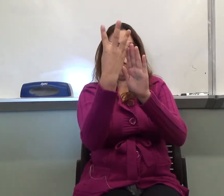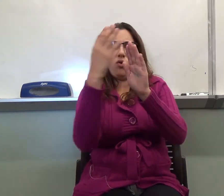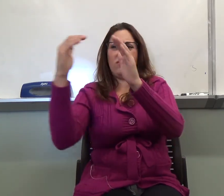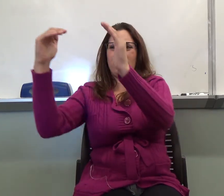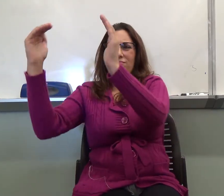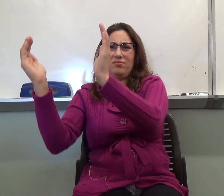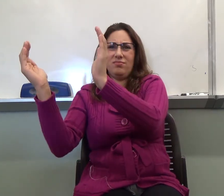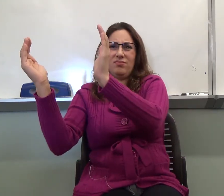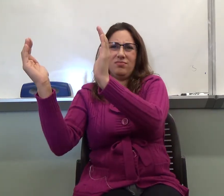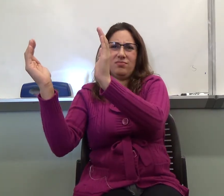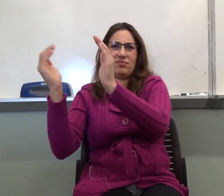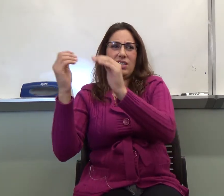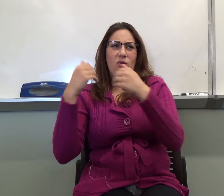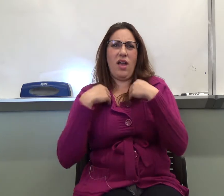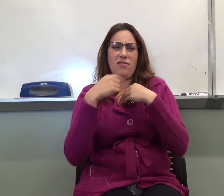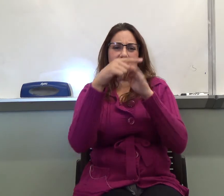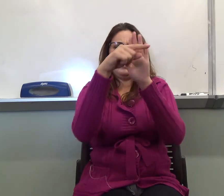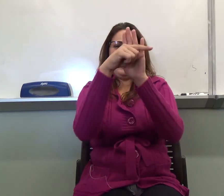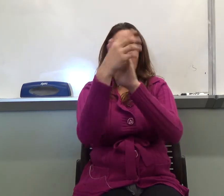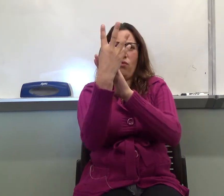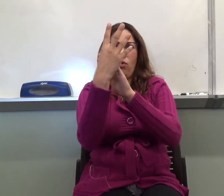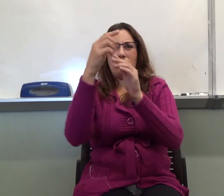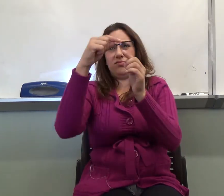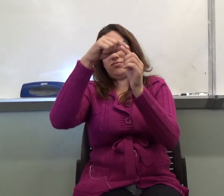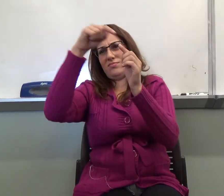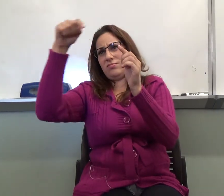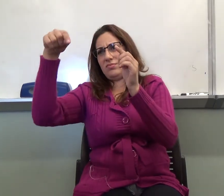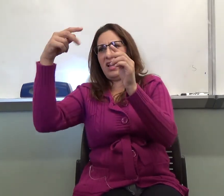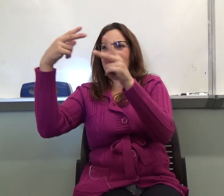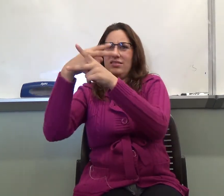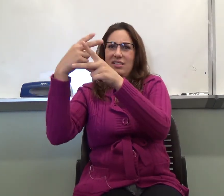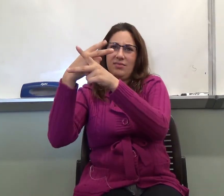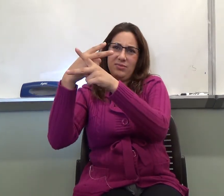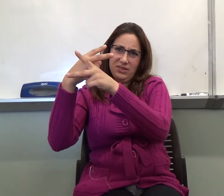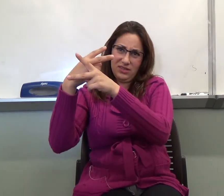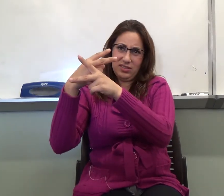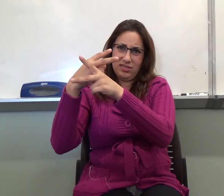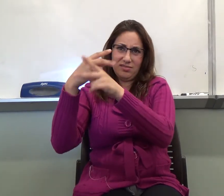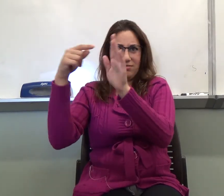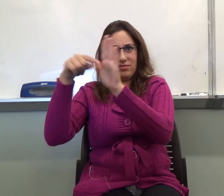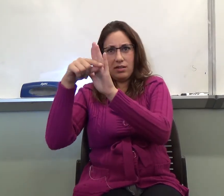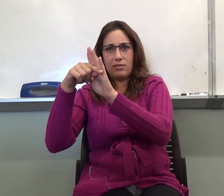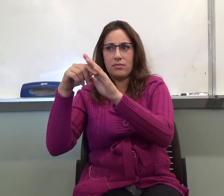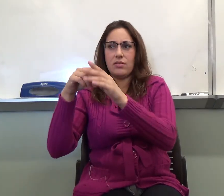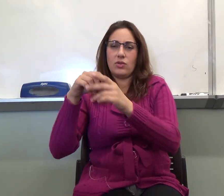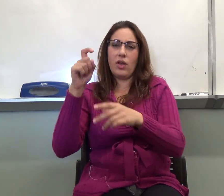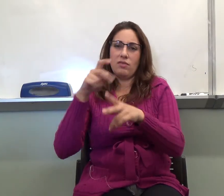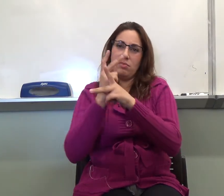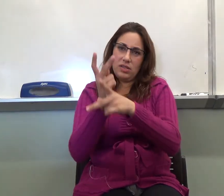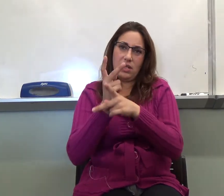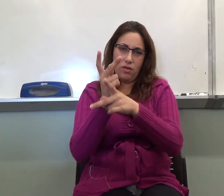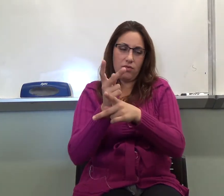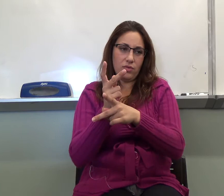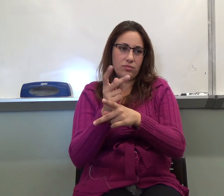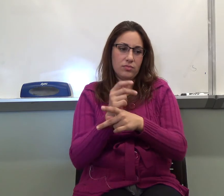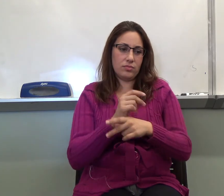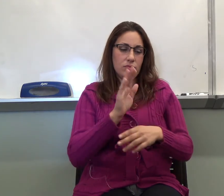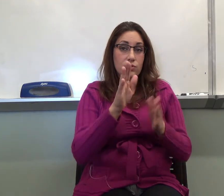a minus 4 and you've got a subtraction, you have to be very careful. Your book stretches it out a little bit, and they say, well, make this